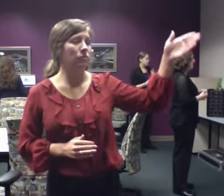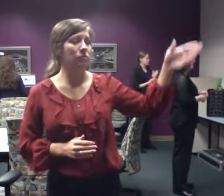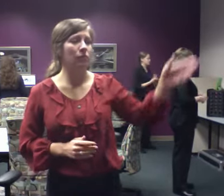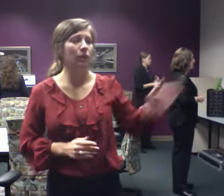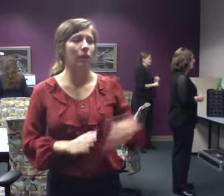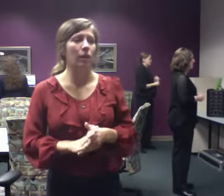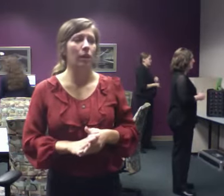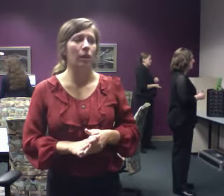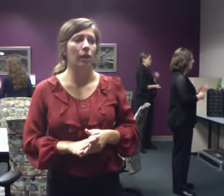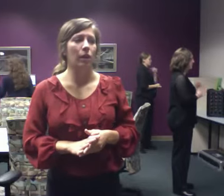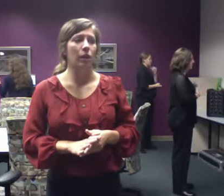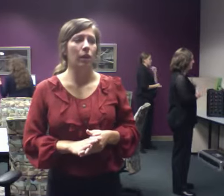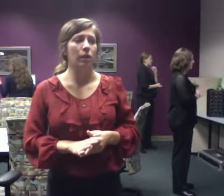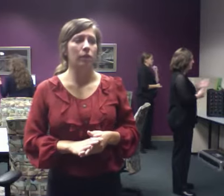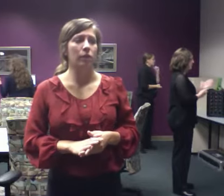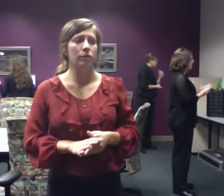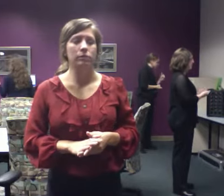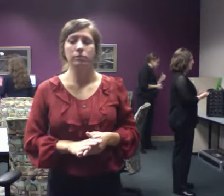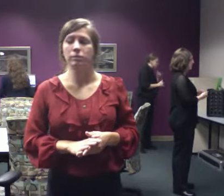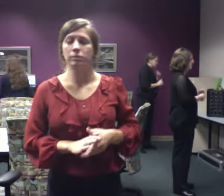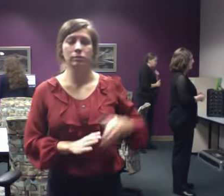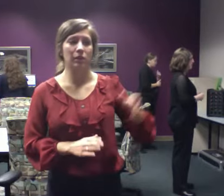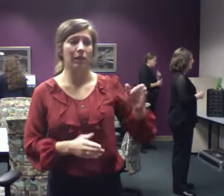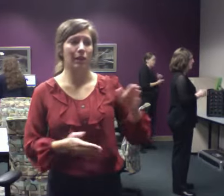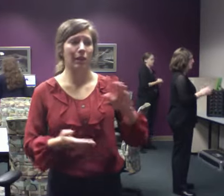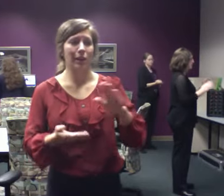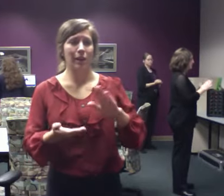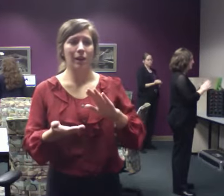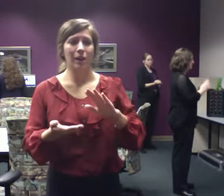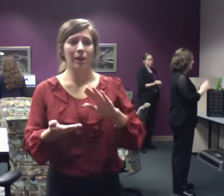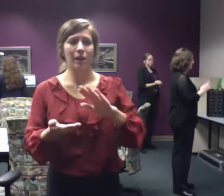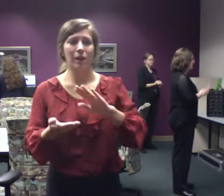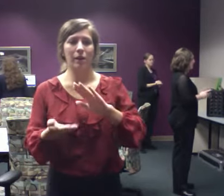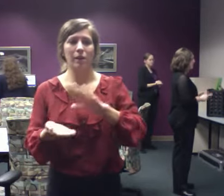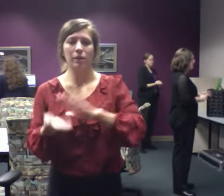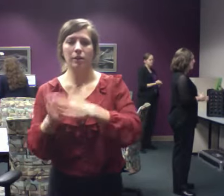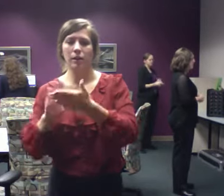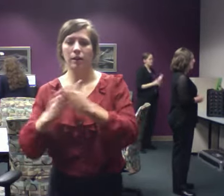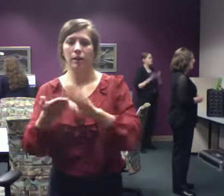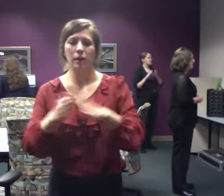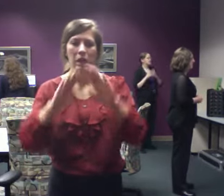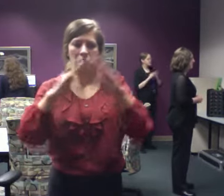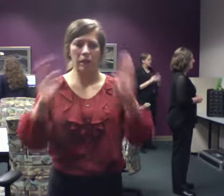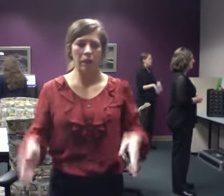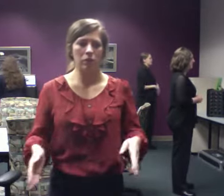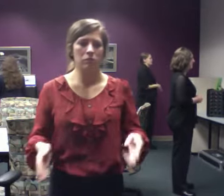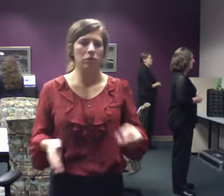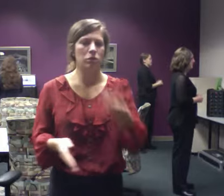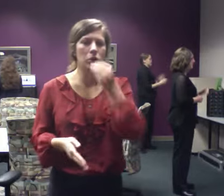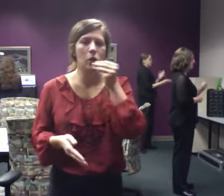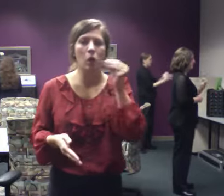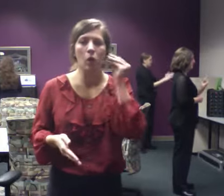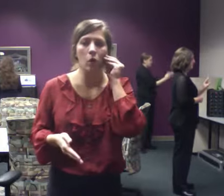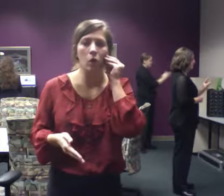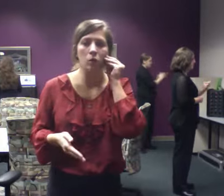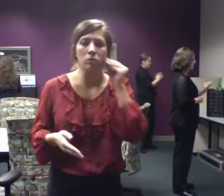towns, 70,000 villages. There again, the distinction between town and village would be a demographic distinction, like